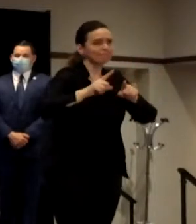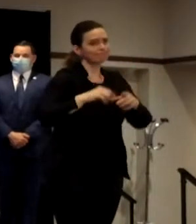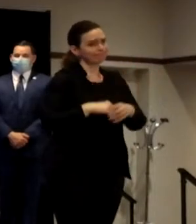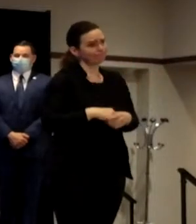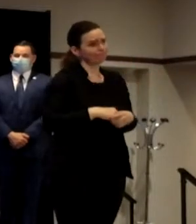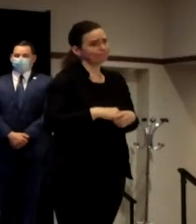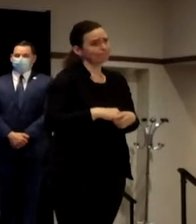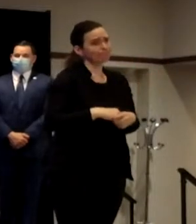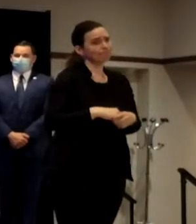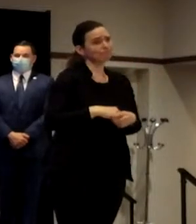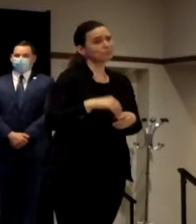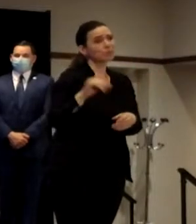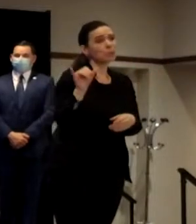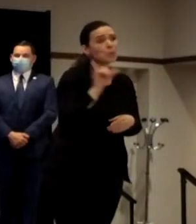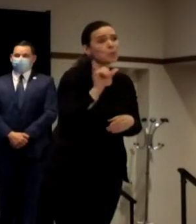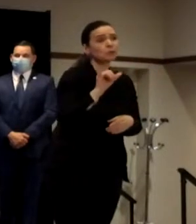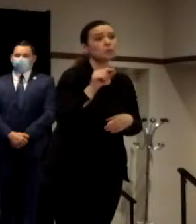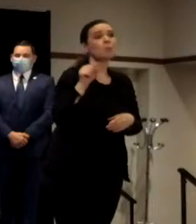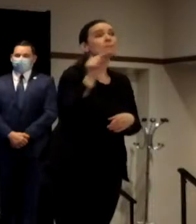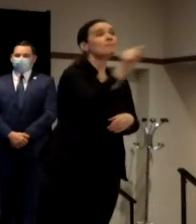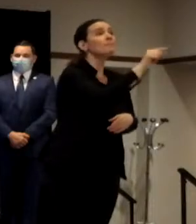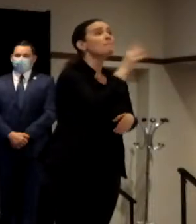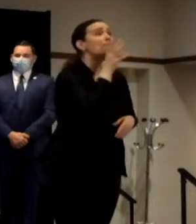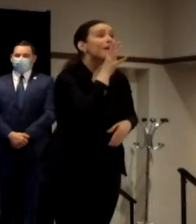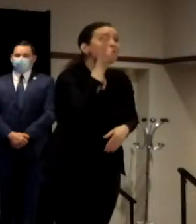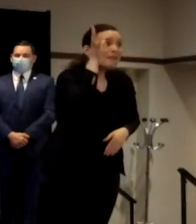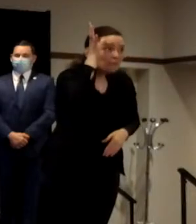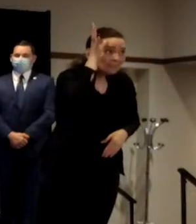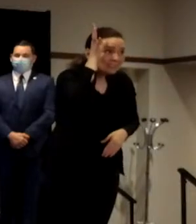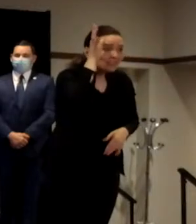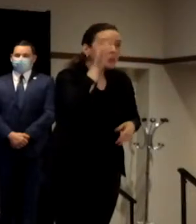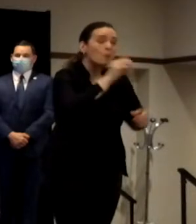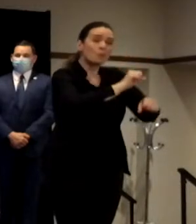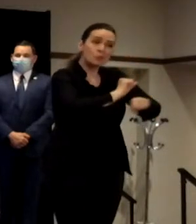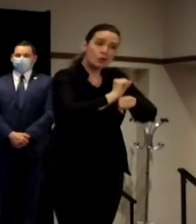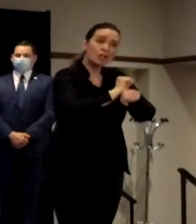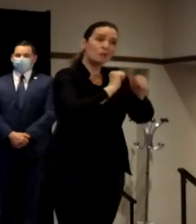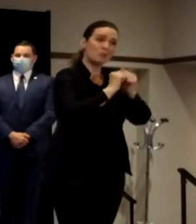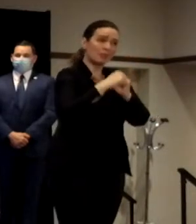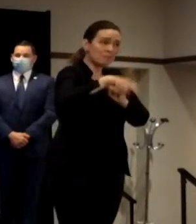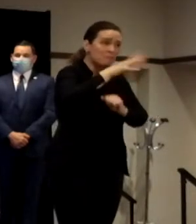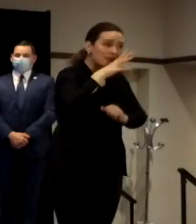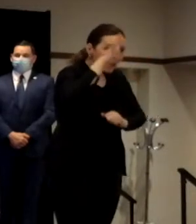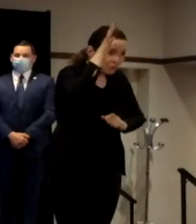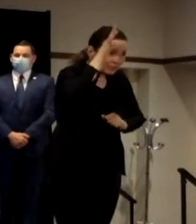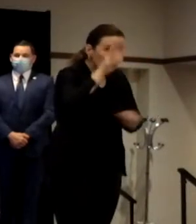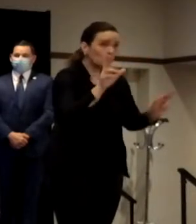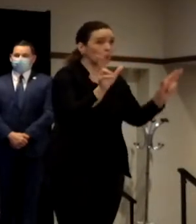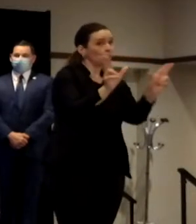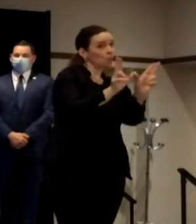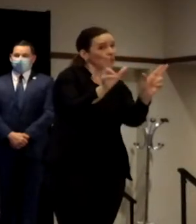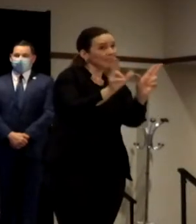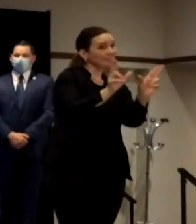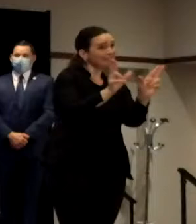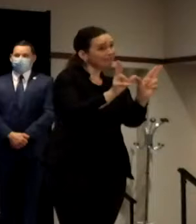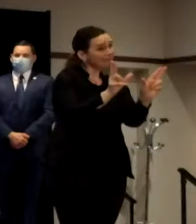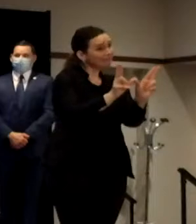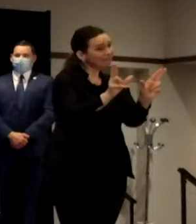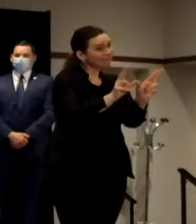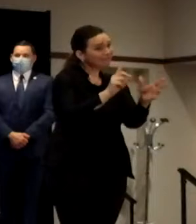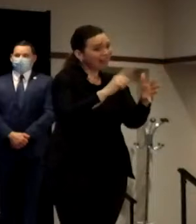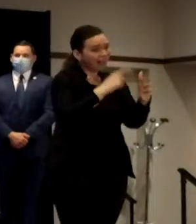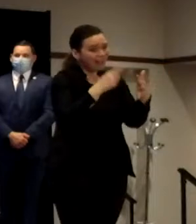stakeholders. Our data-driven approach with the active engagement of the stakeholders will help us